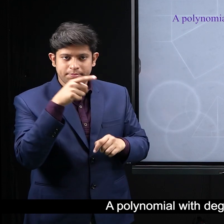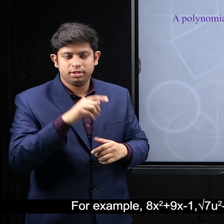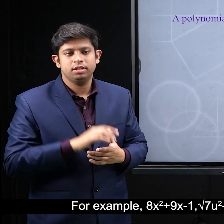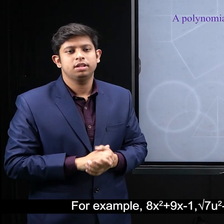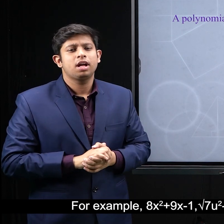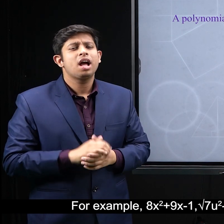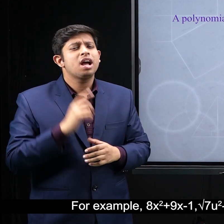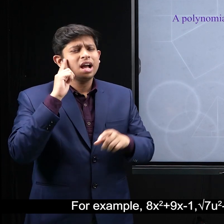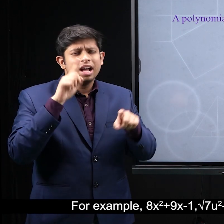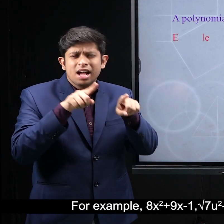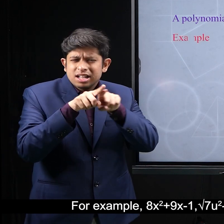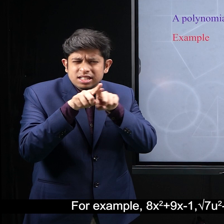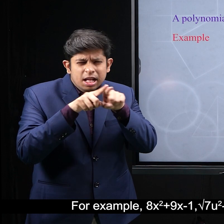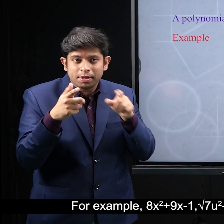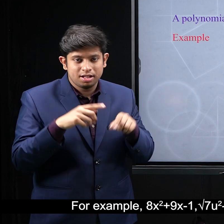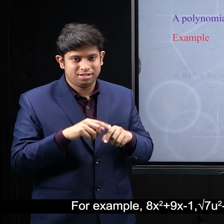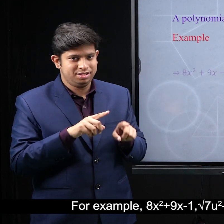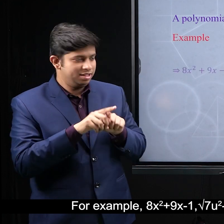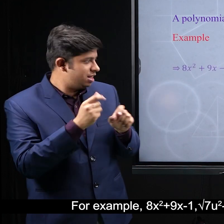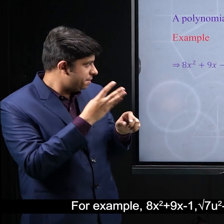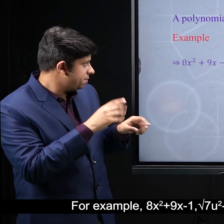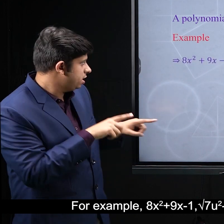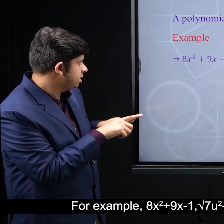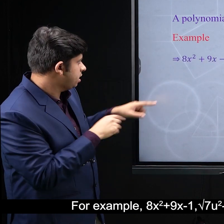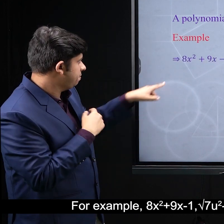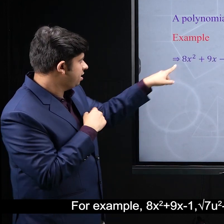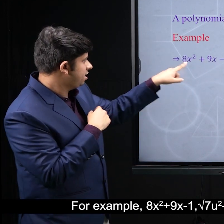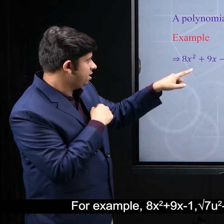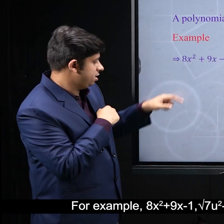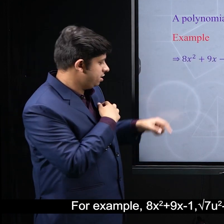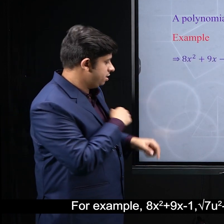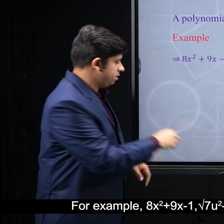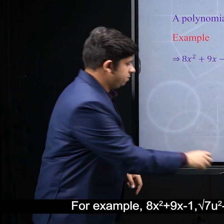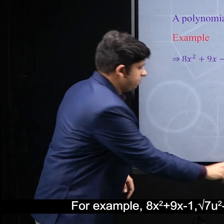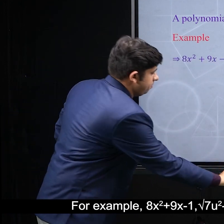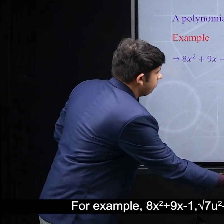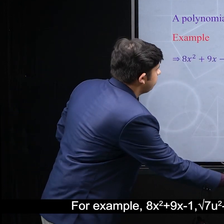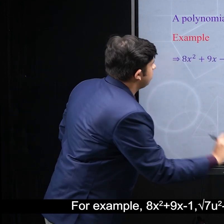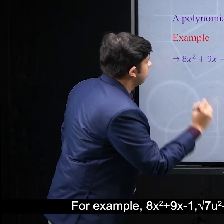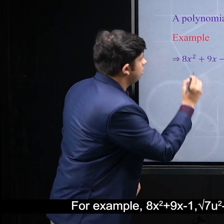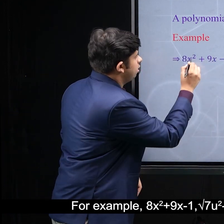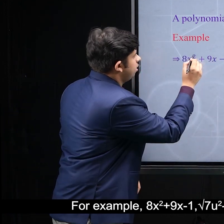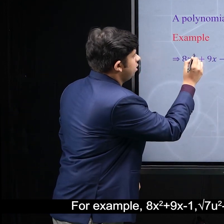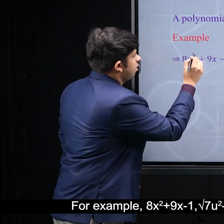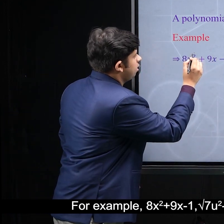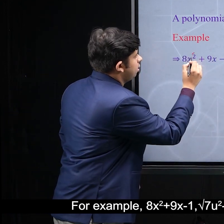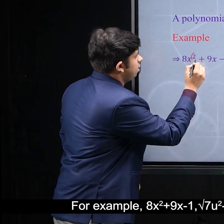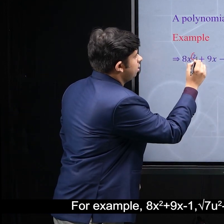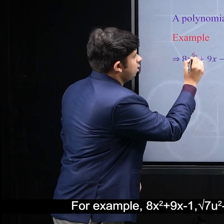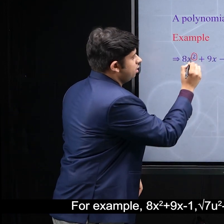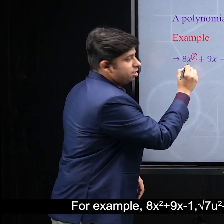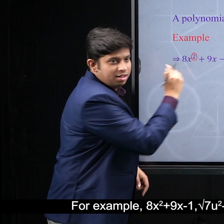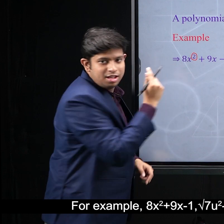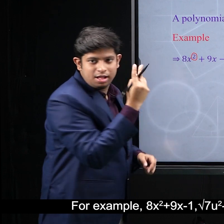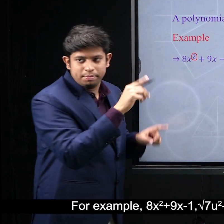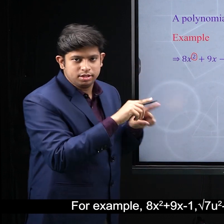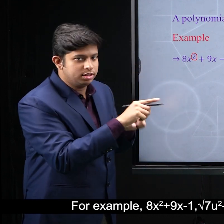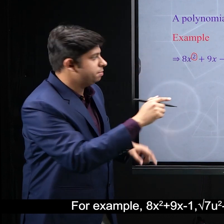For example, 8x square plus 9x minus 1, root 7 u square minus 2u plus 5, 3 by 4 y square